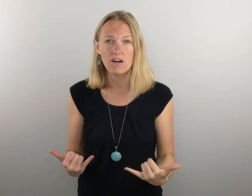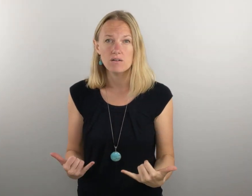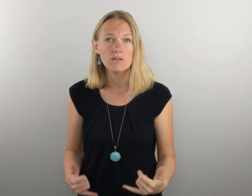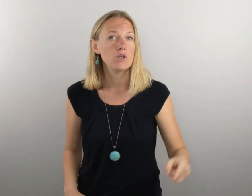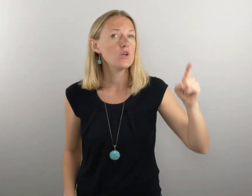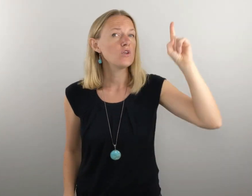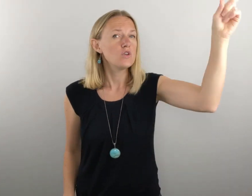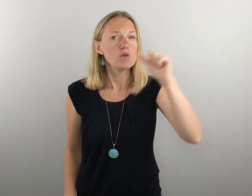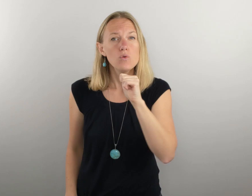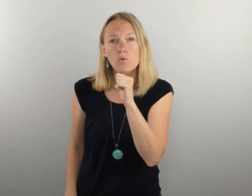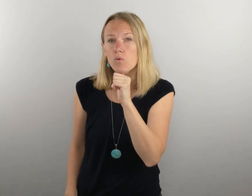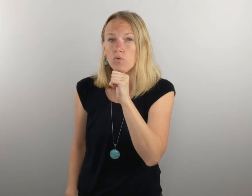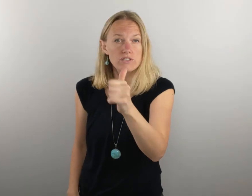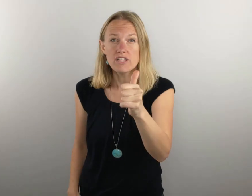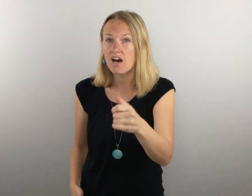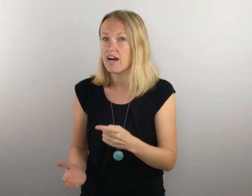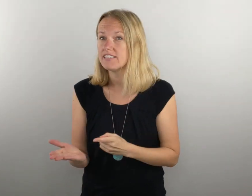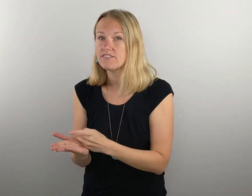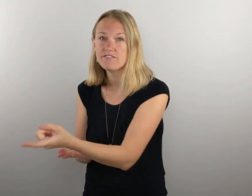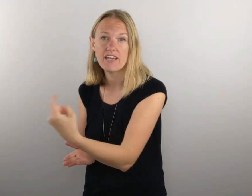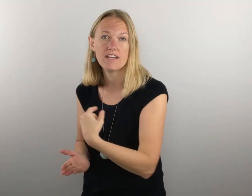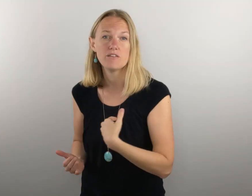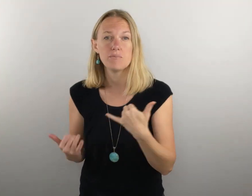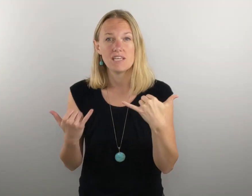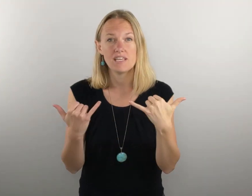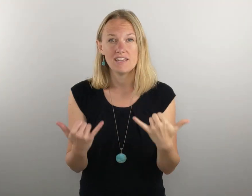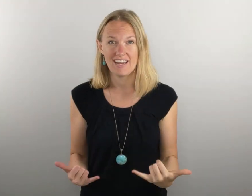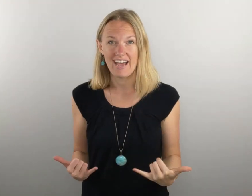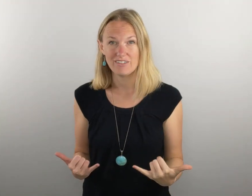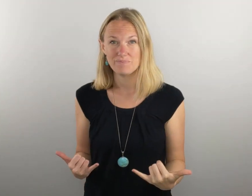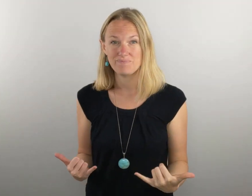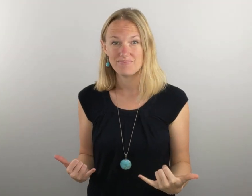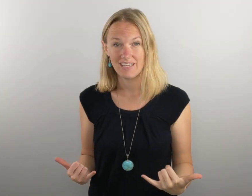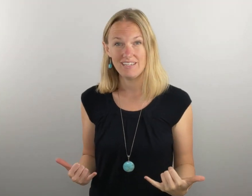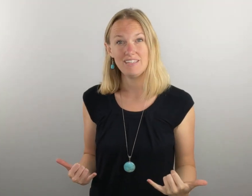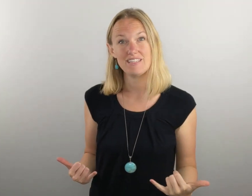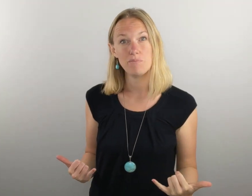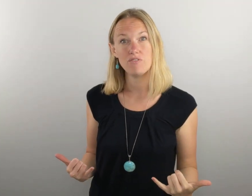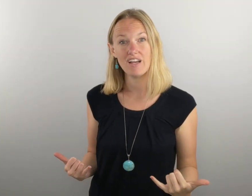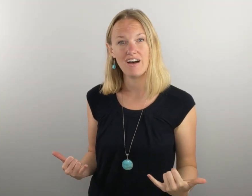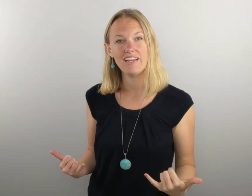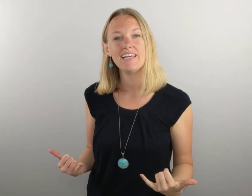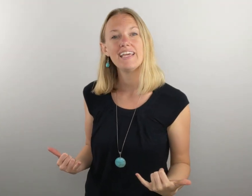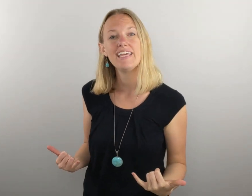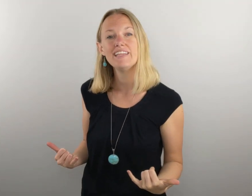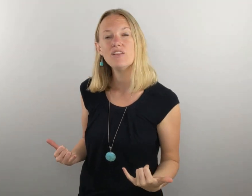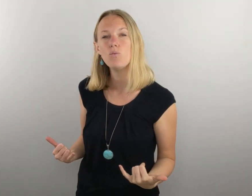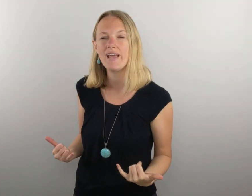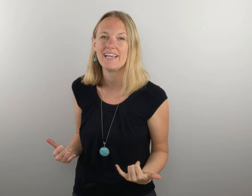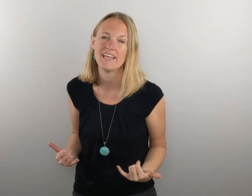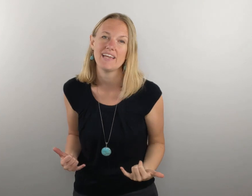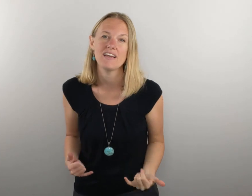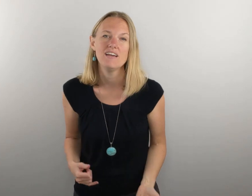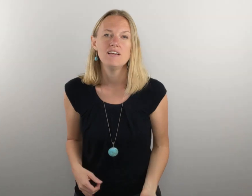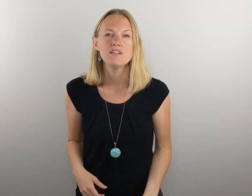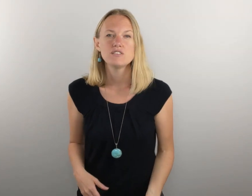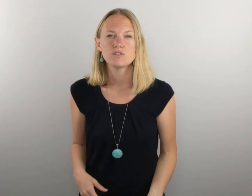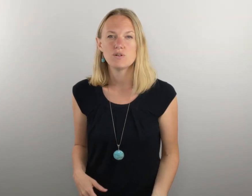now. You will not fail me now. Okay, and then moving on, in the waiting.